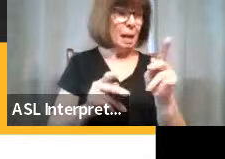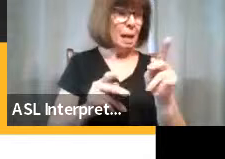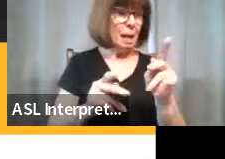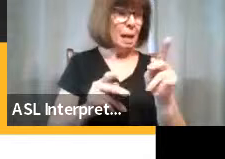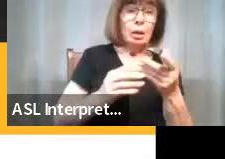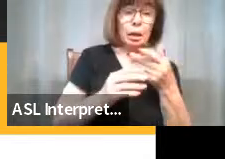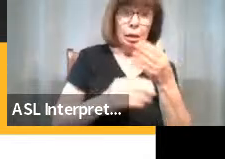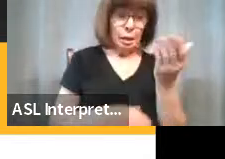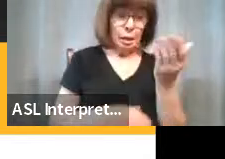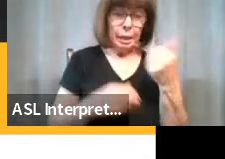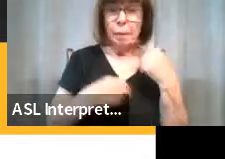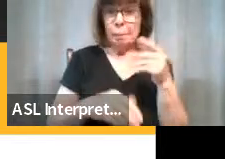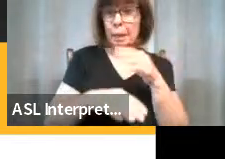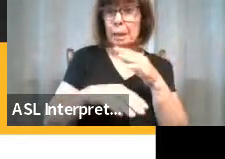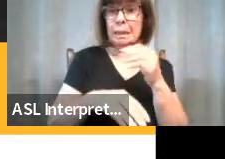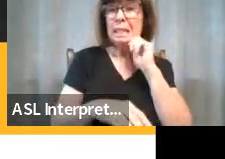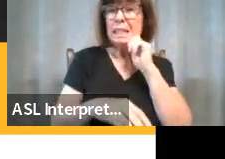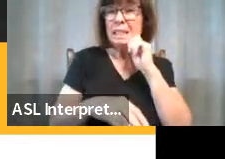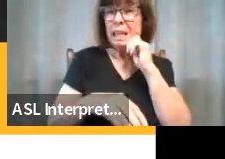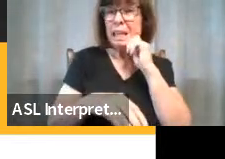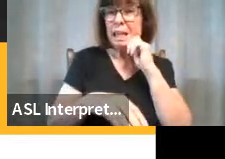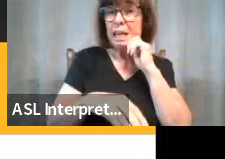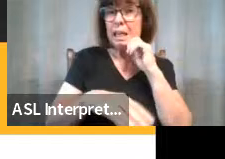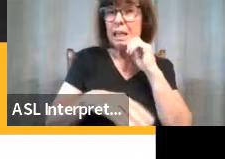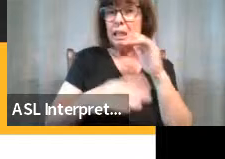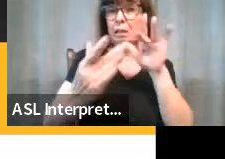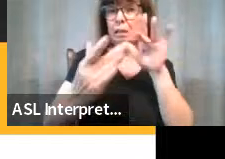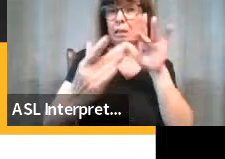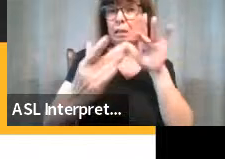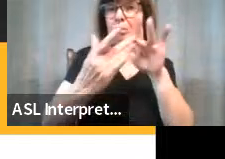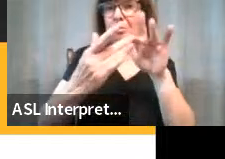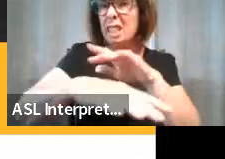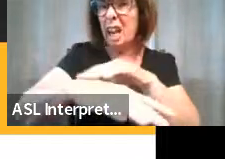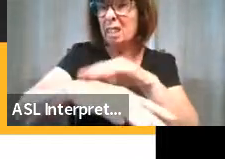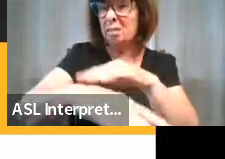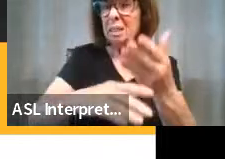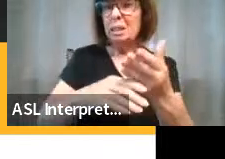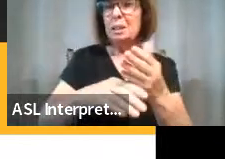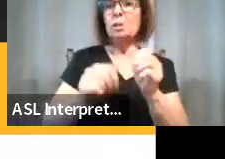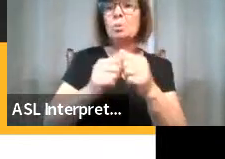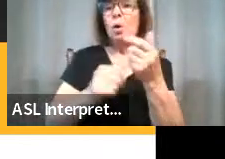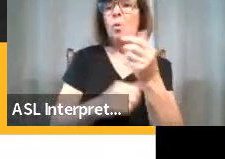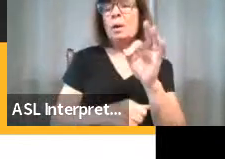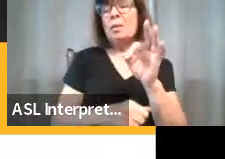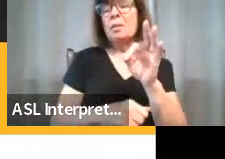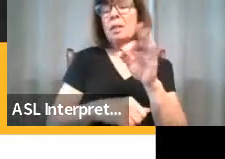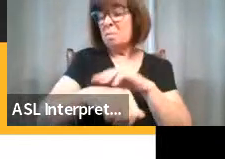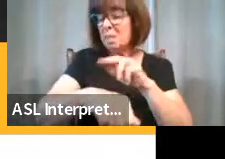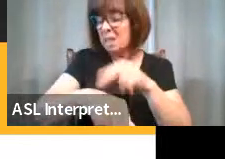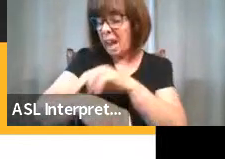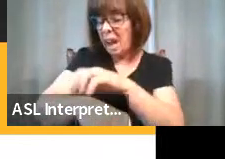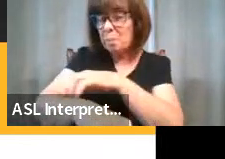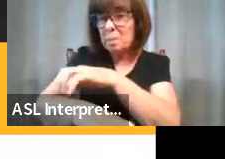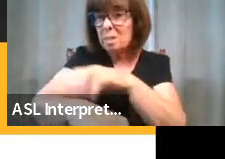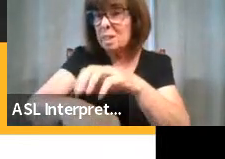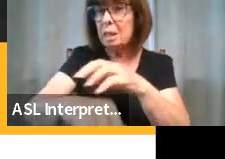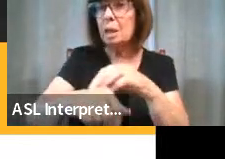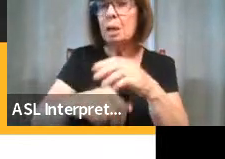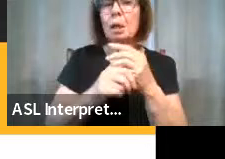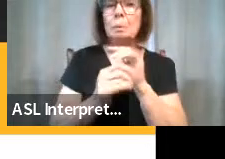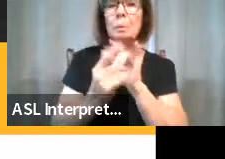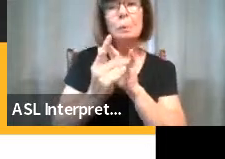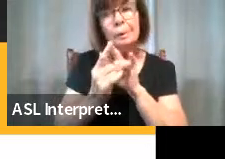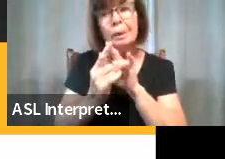skin contact with the skin rash, the scabs or body fluids of an infected person, intimate contact, including